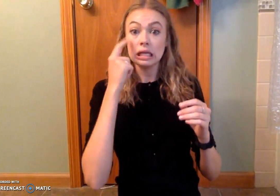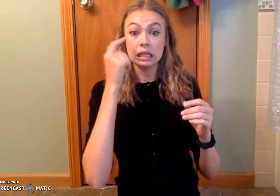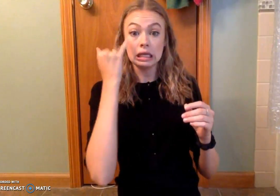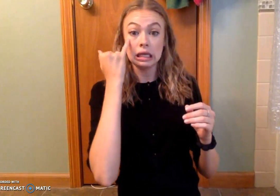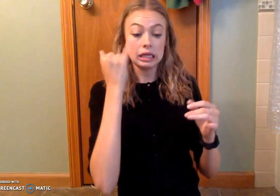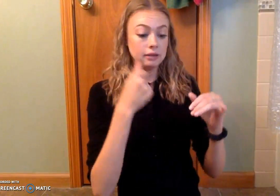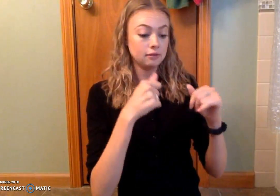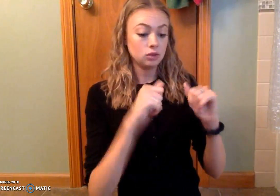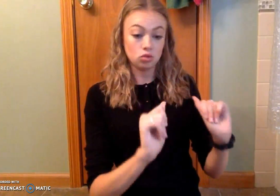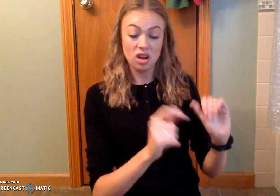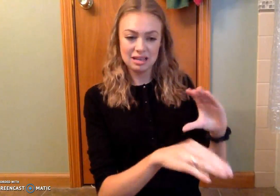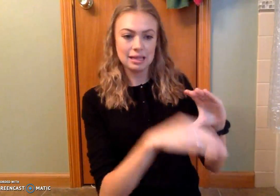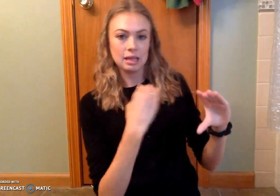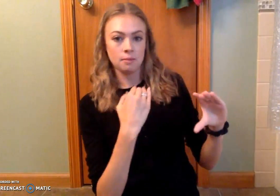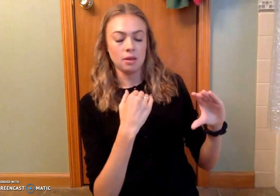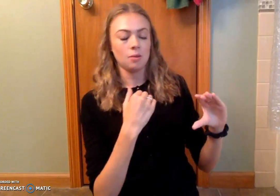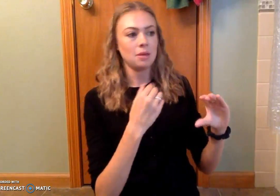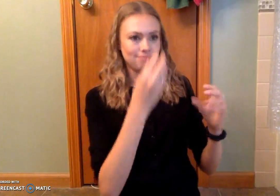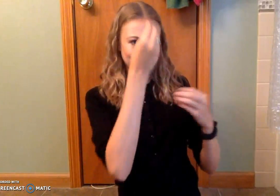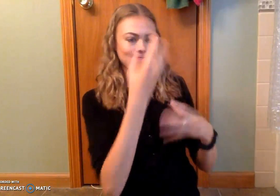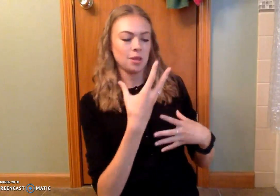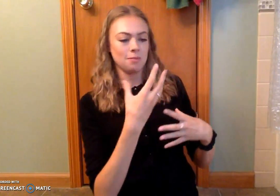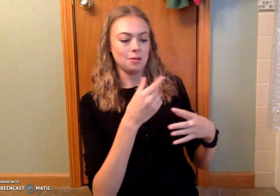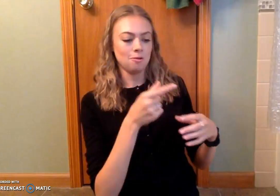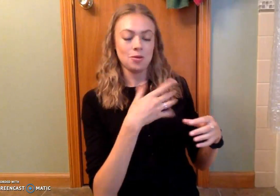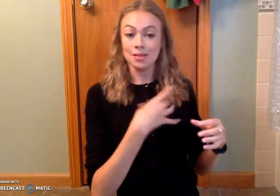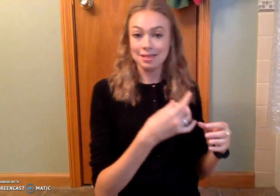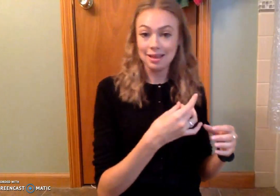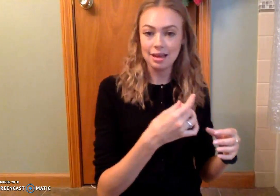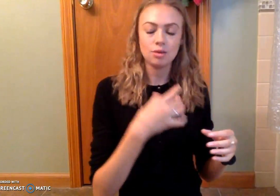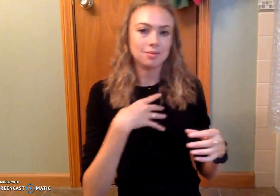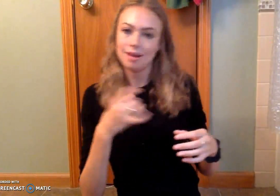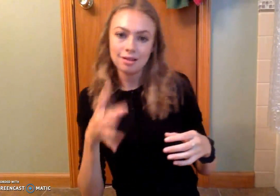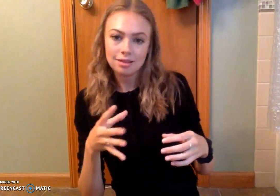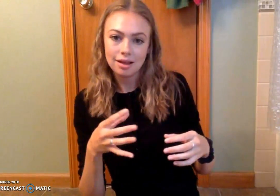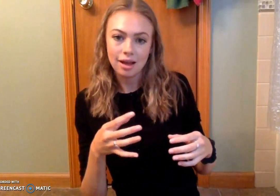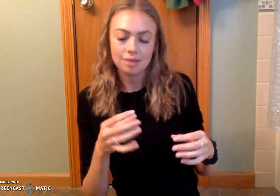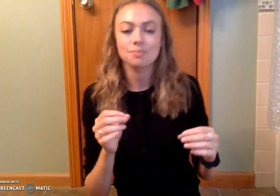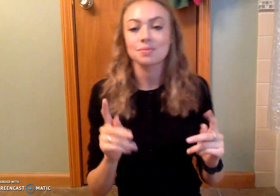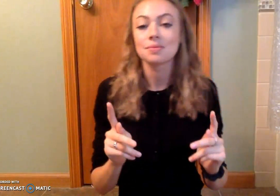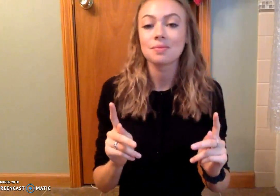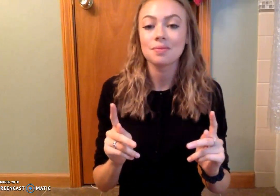if you liked it or not. Okay, first of all, you will need a half a cup of